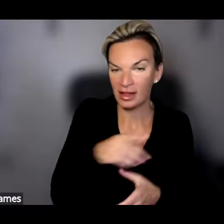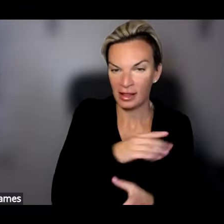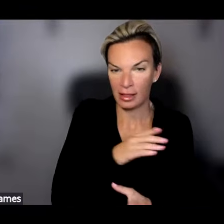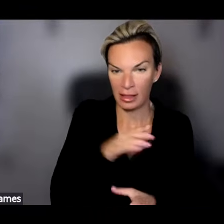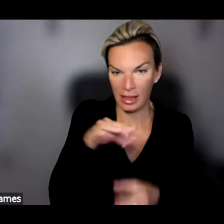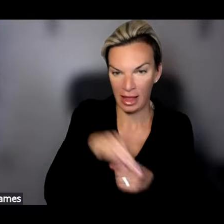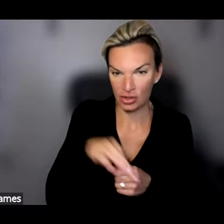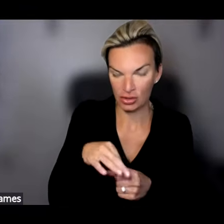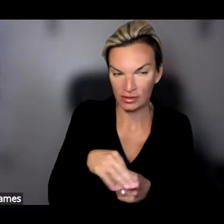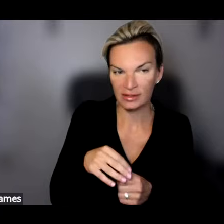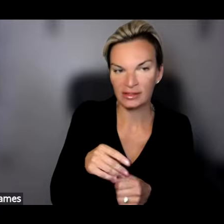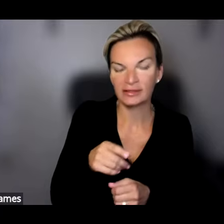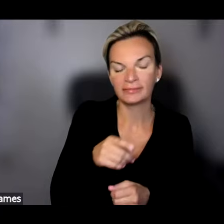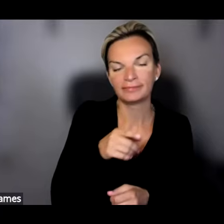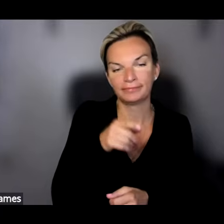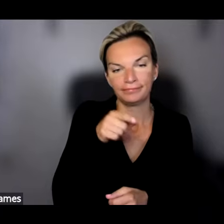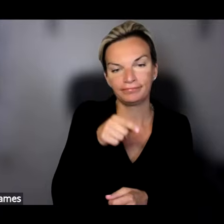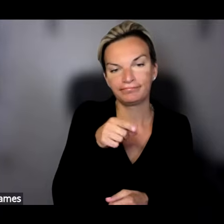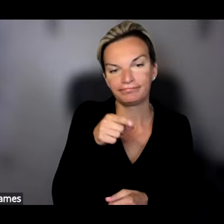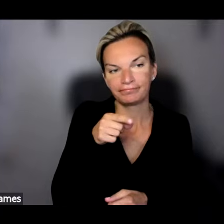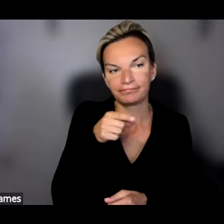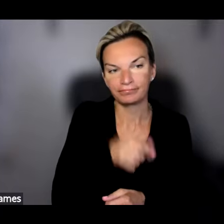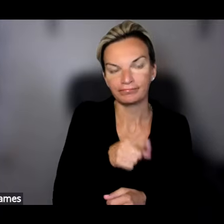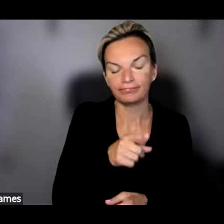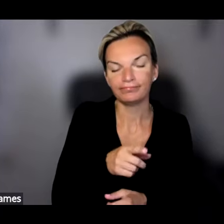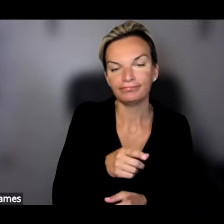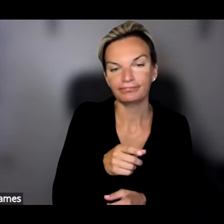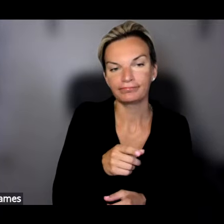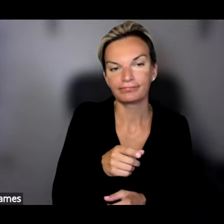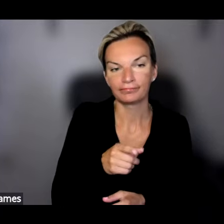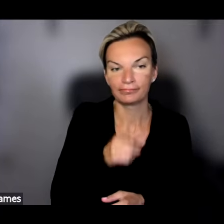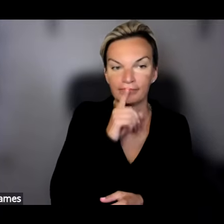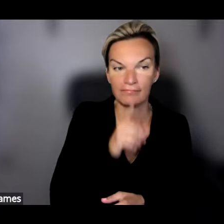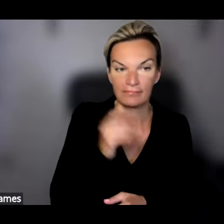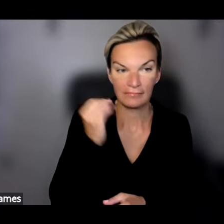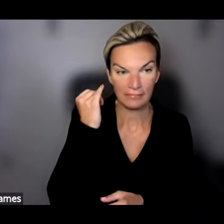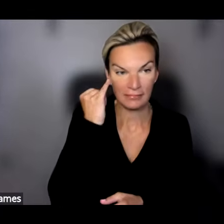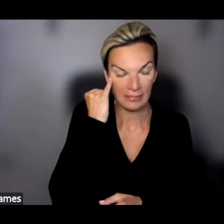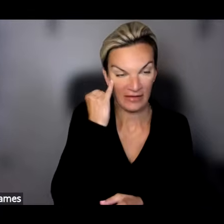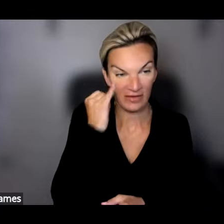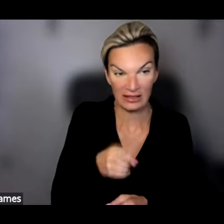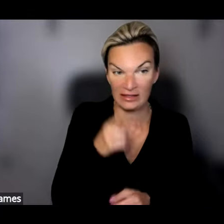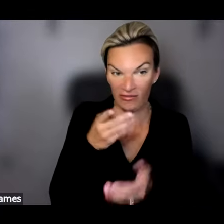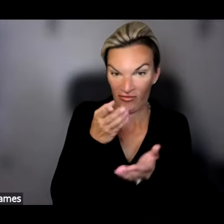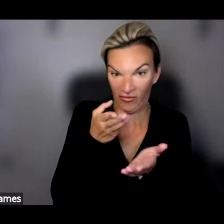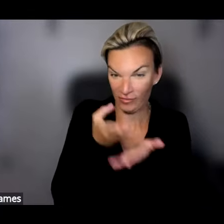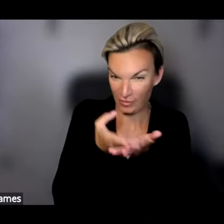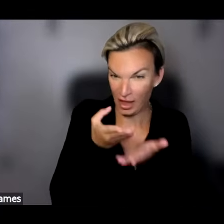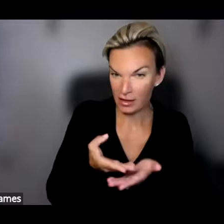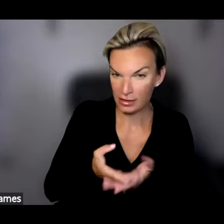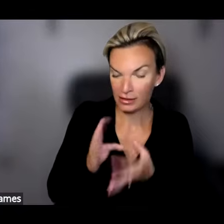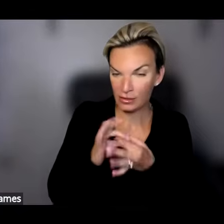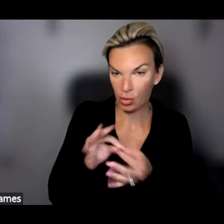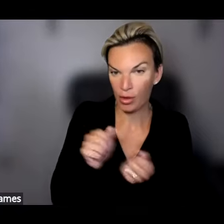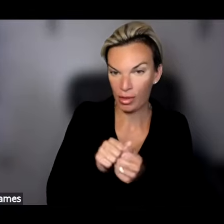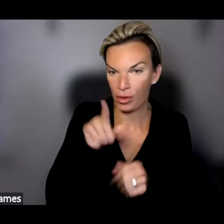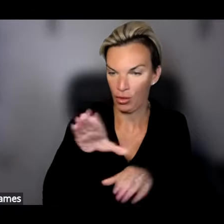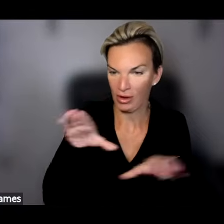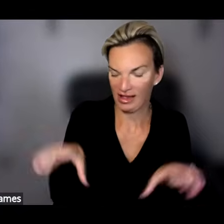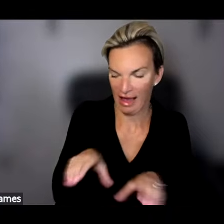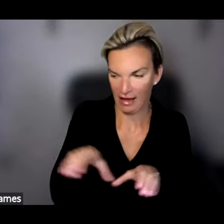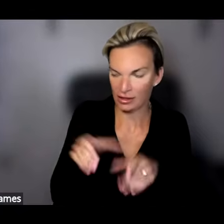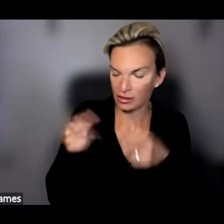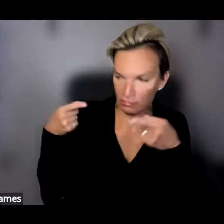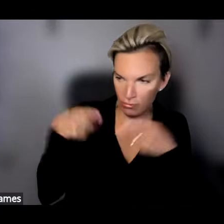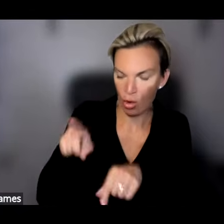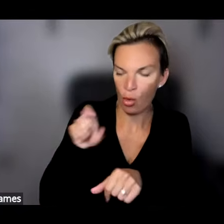to the board as to whether or not a petition is sufficiently clear, factual, based on conduct in office. The only thing we do is provide the list